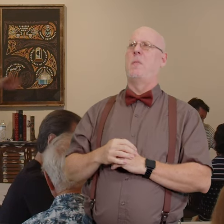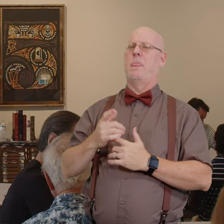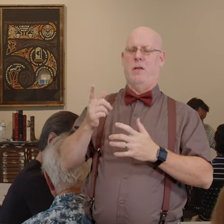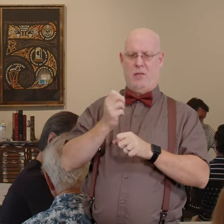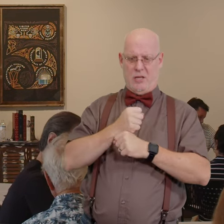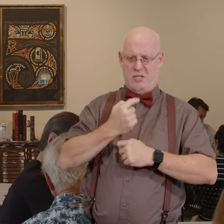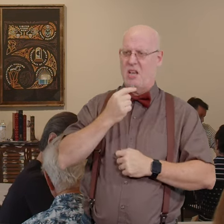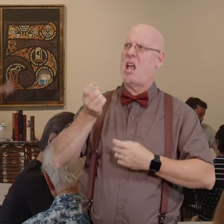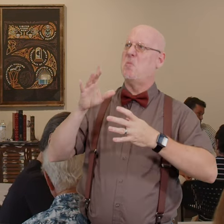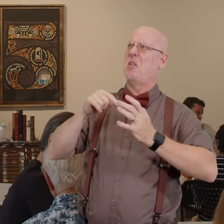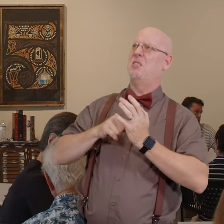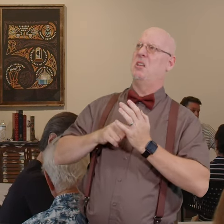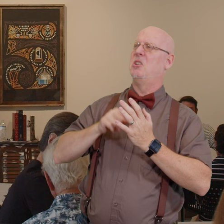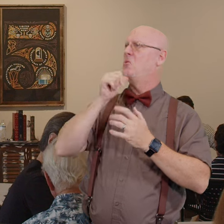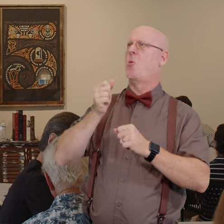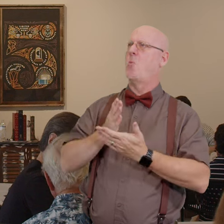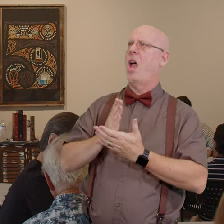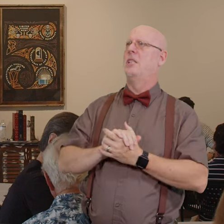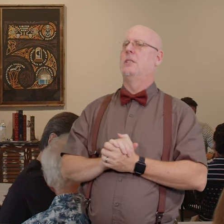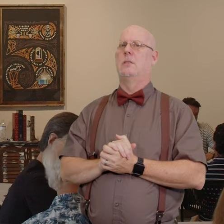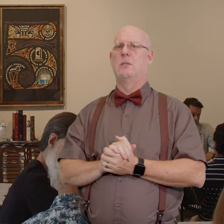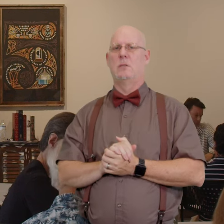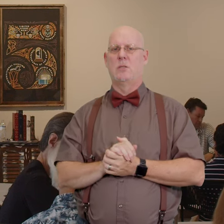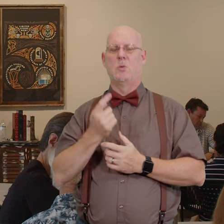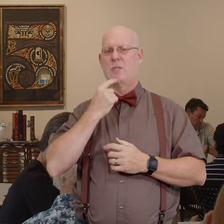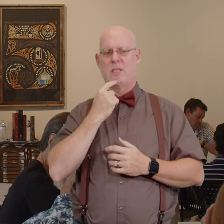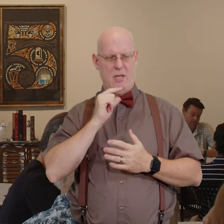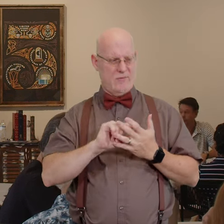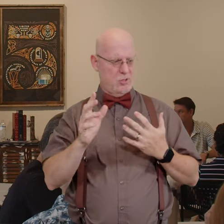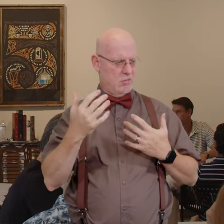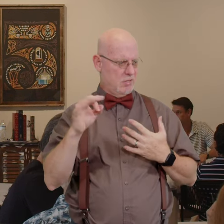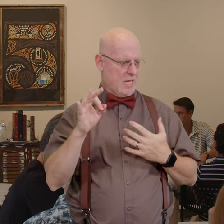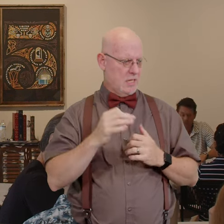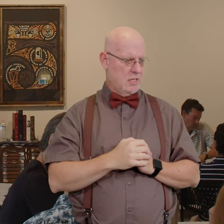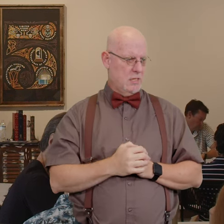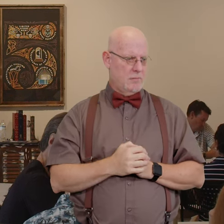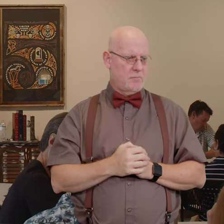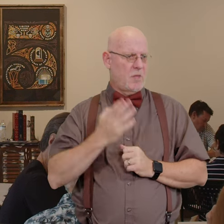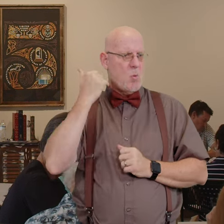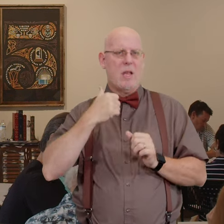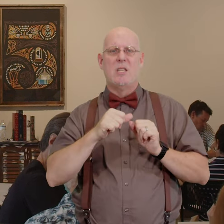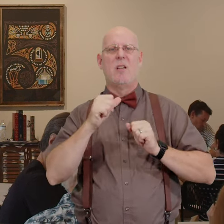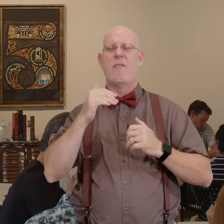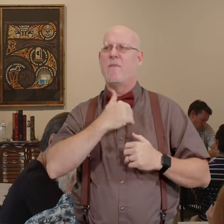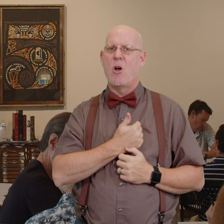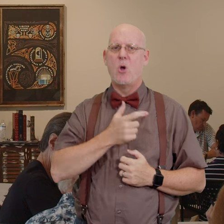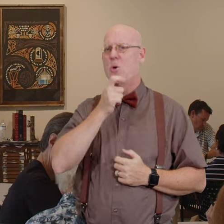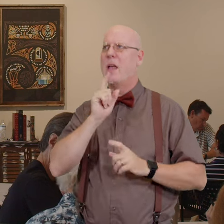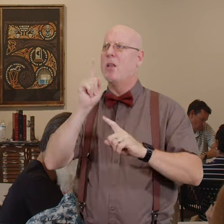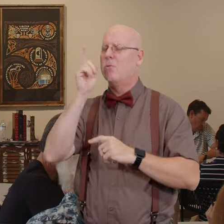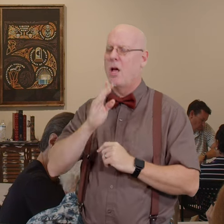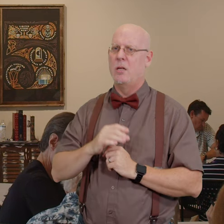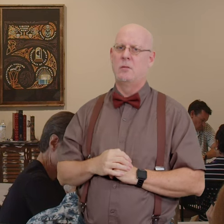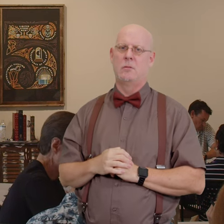the thing formed, say the one who formed it, I don't like this, you have no rights. What does he say in verse 19? Why do you still find fault? Who are you